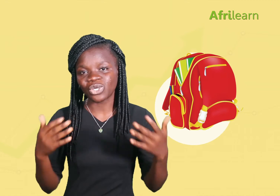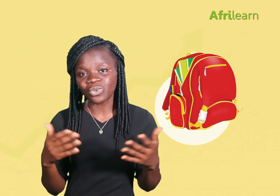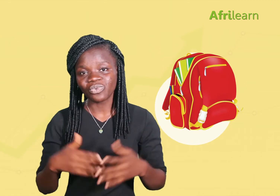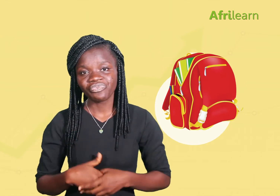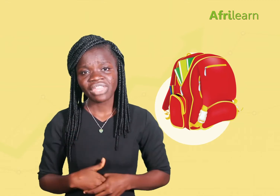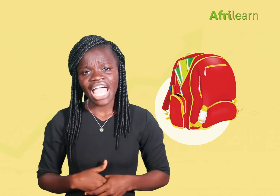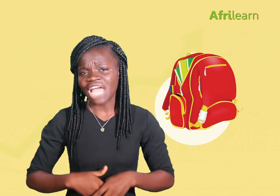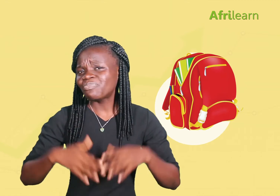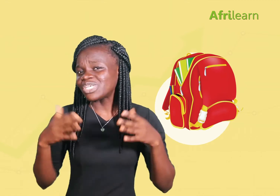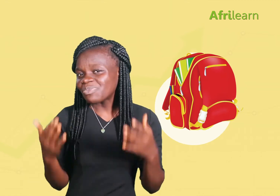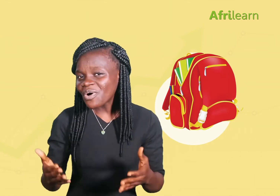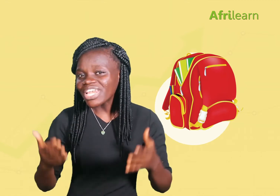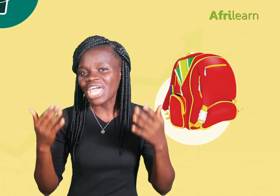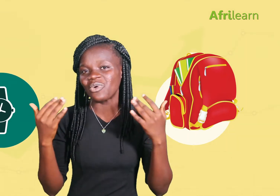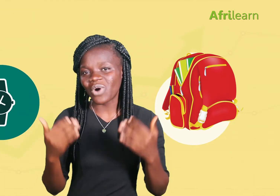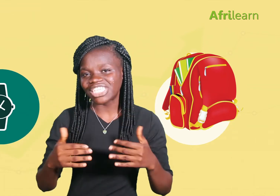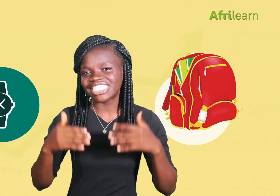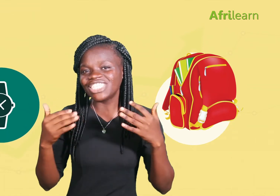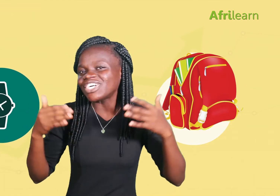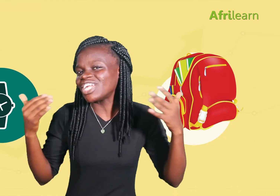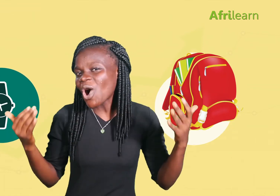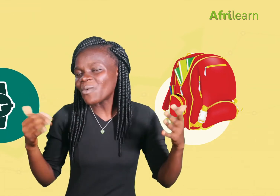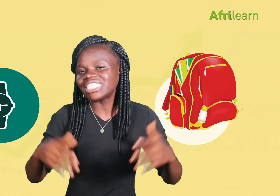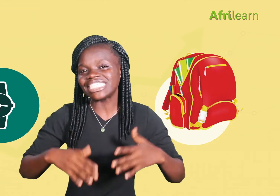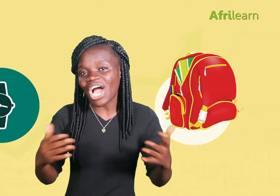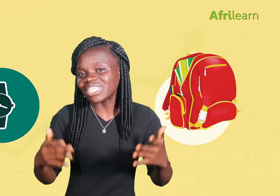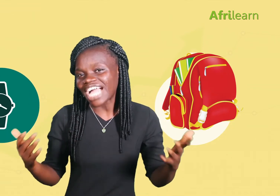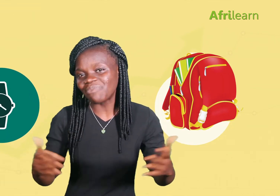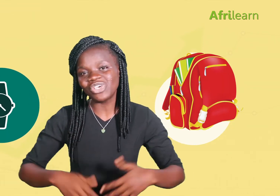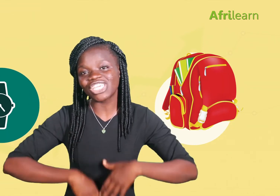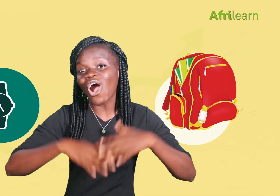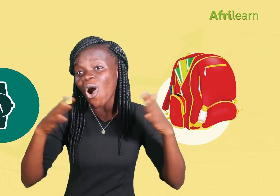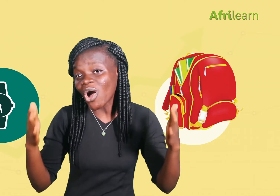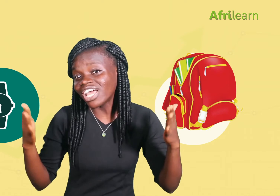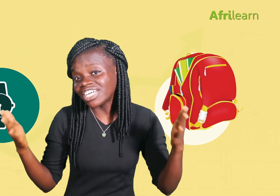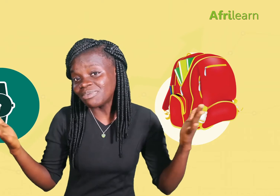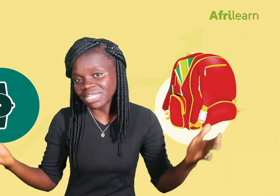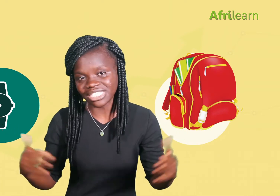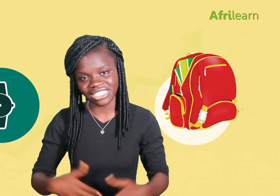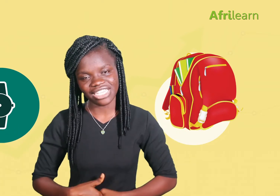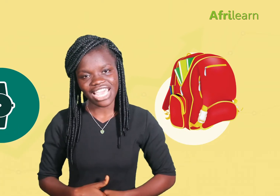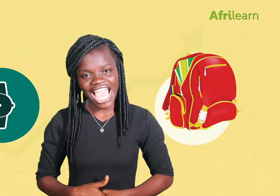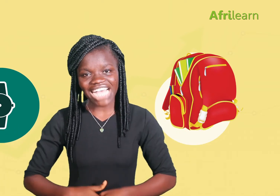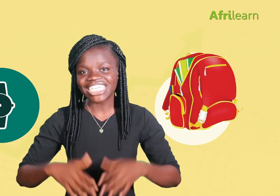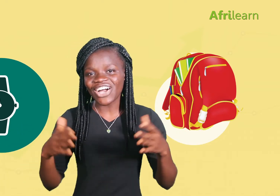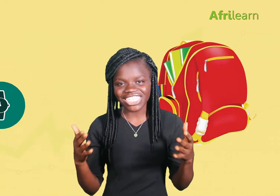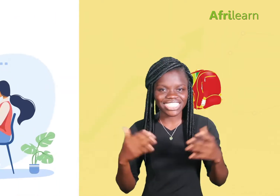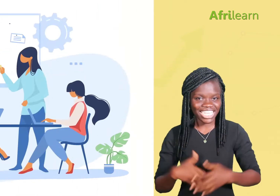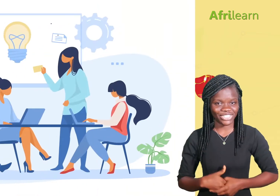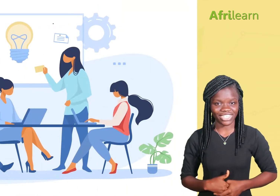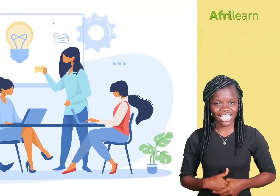it for school, and postpone a watch since you can always tell time using all other means. As